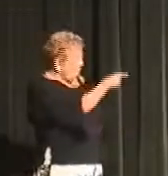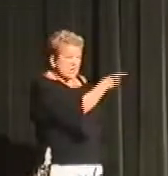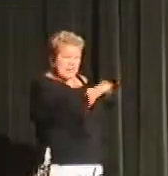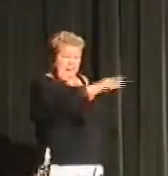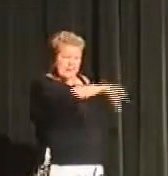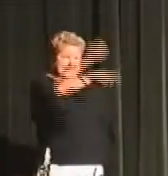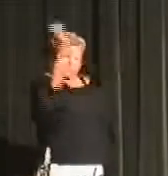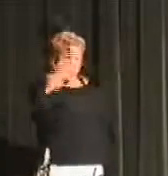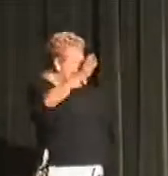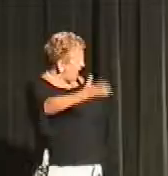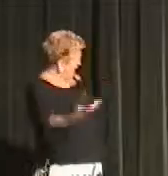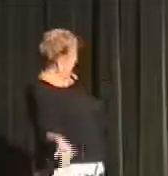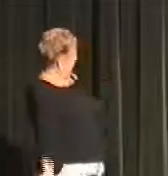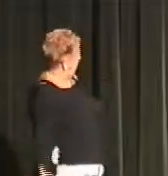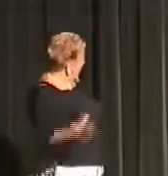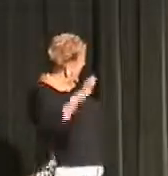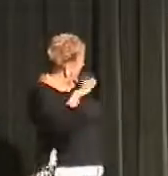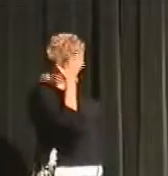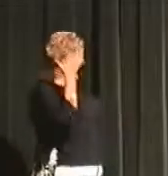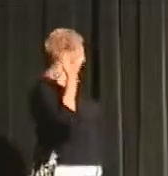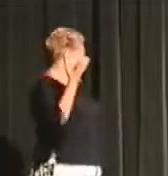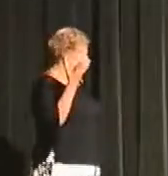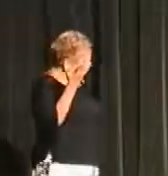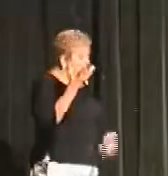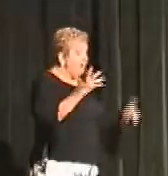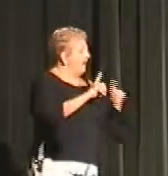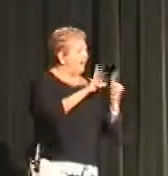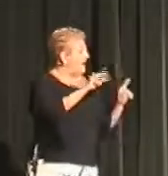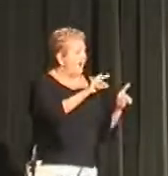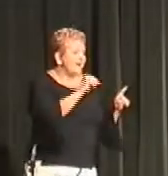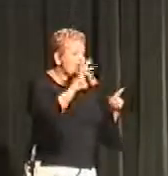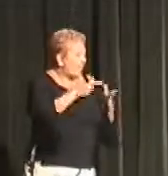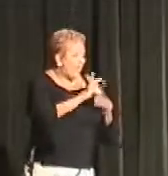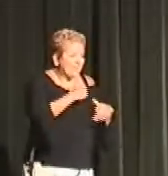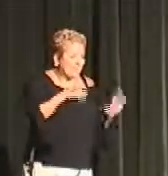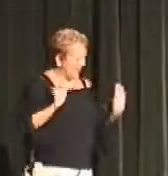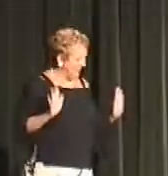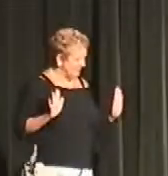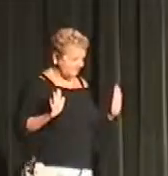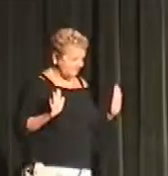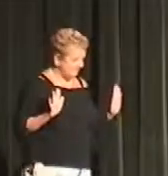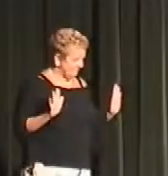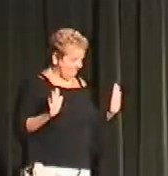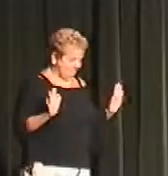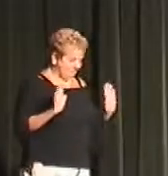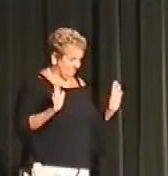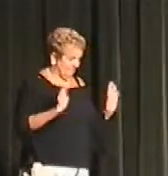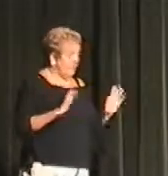I like to start out, you know, by saying that sort of thing. I am a person tonight